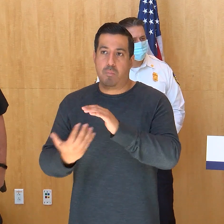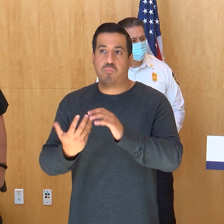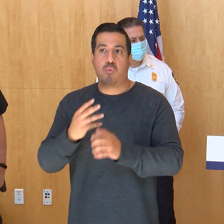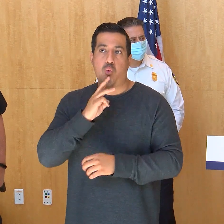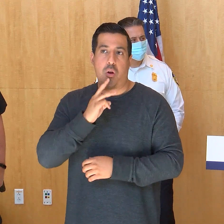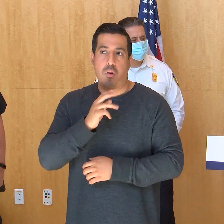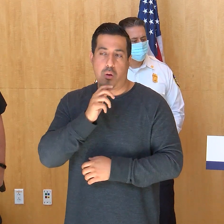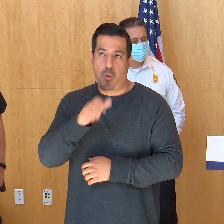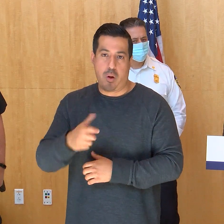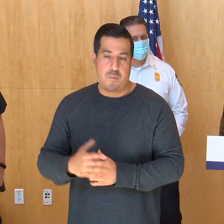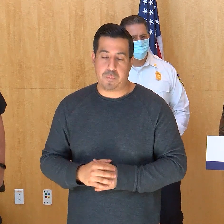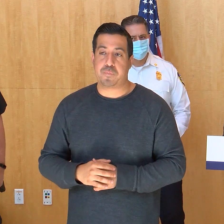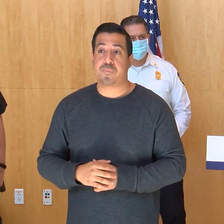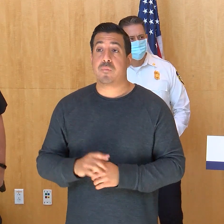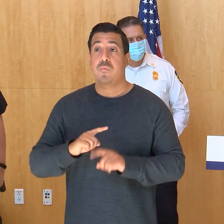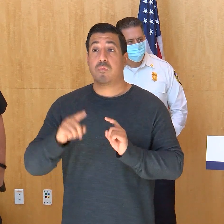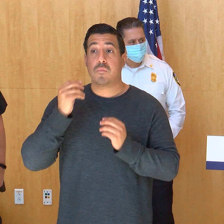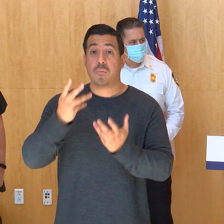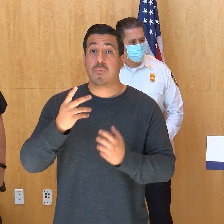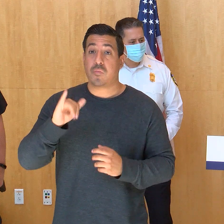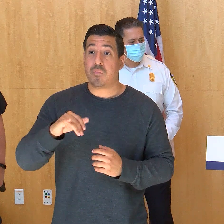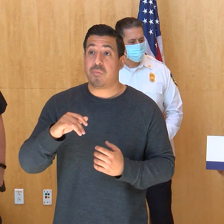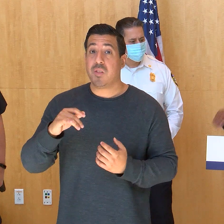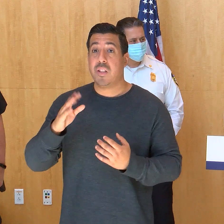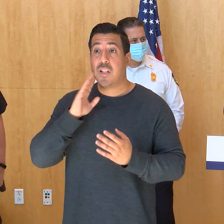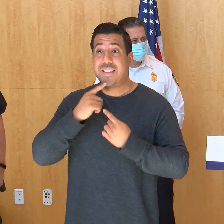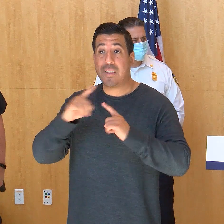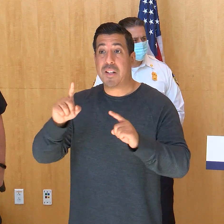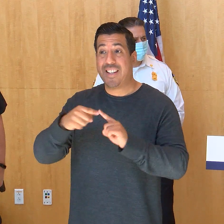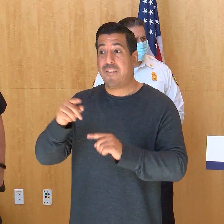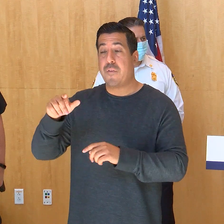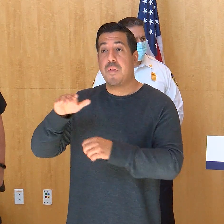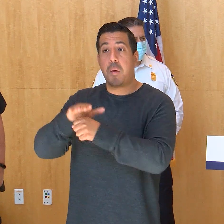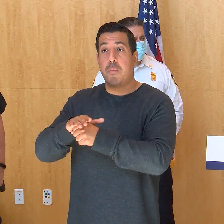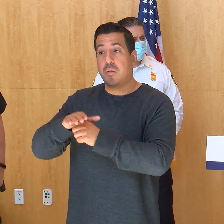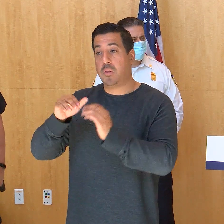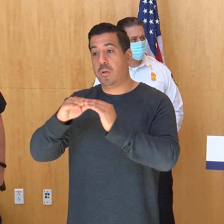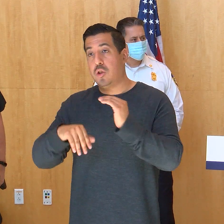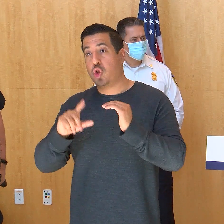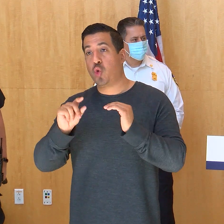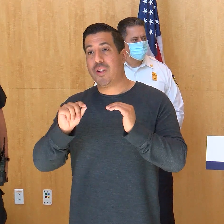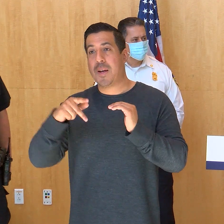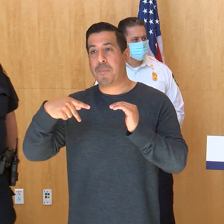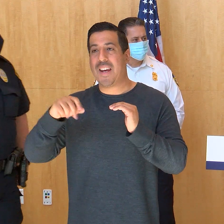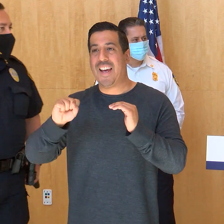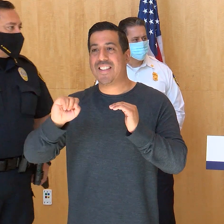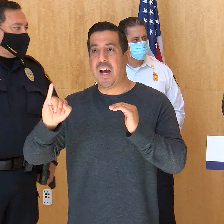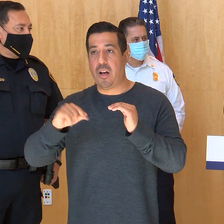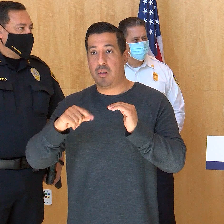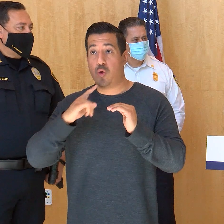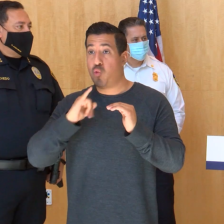I would tell you normally a boil water notice is given when the pressure falls below 20 psi's, and we